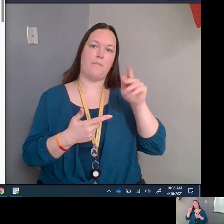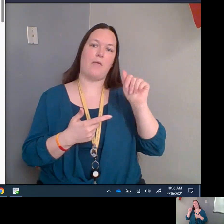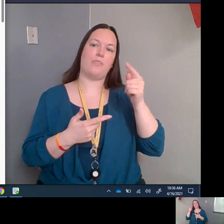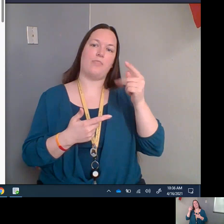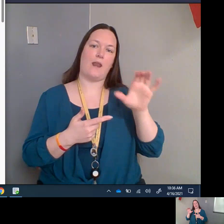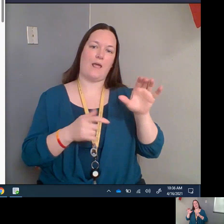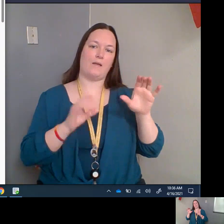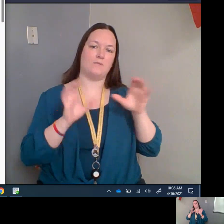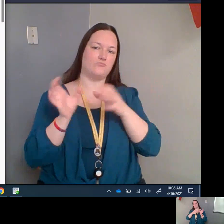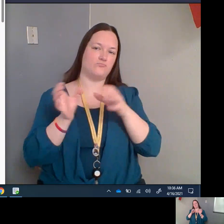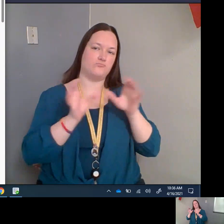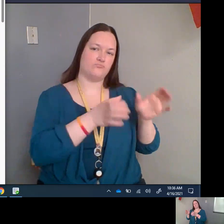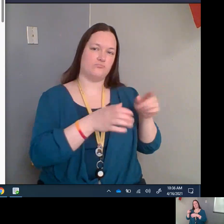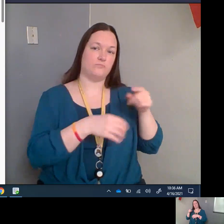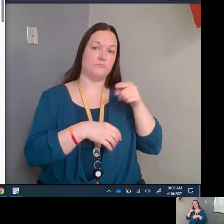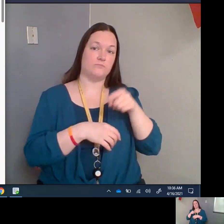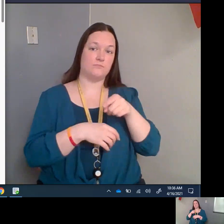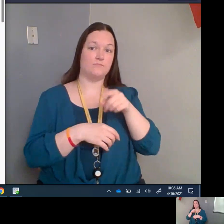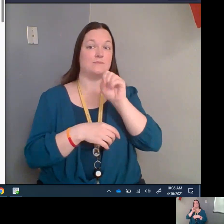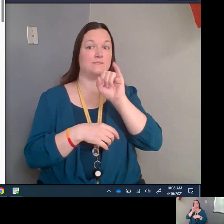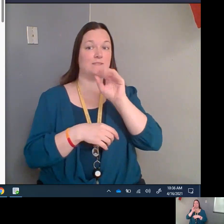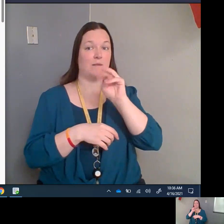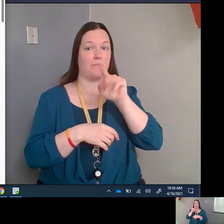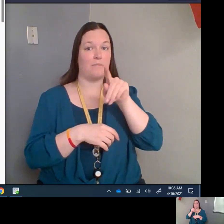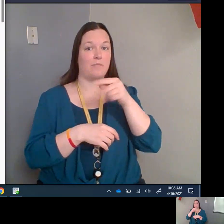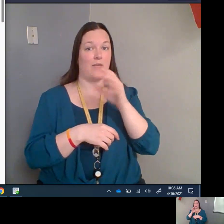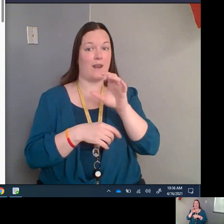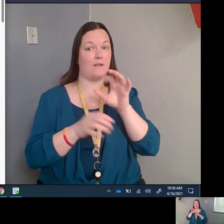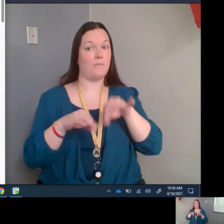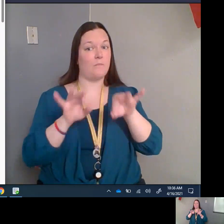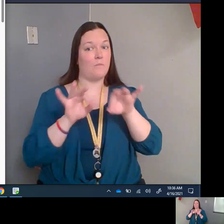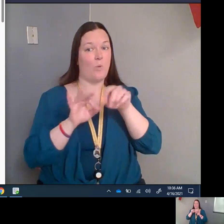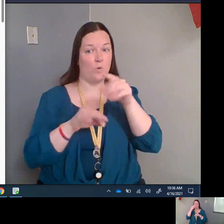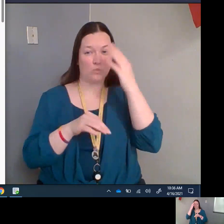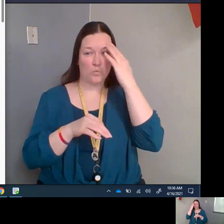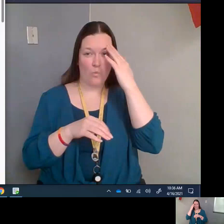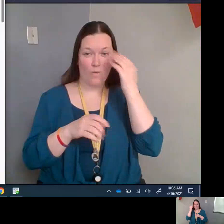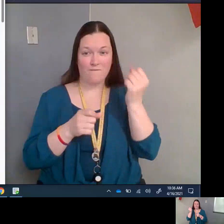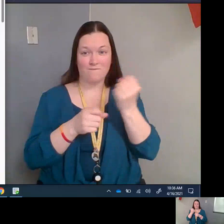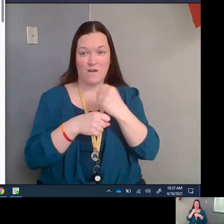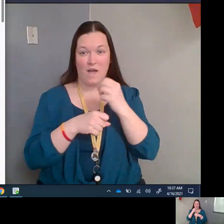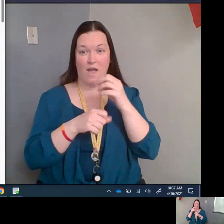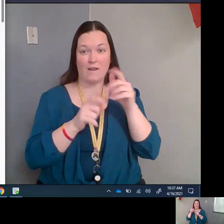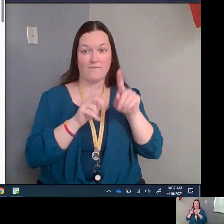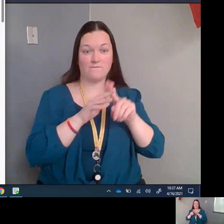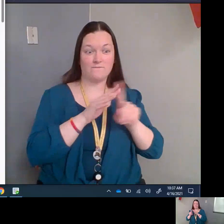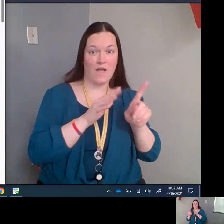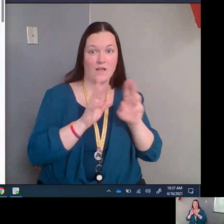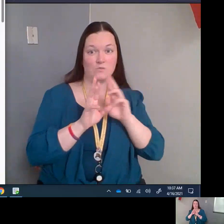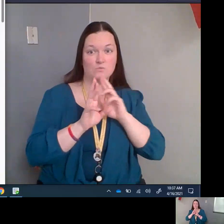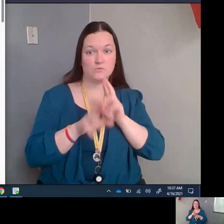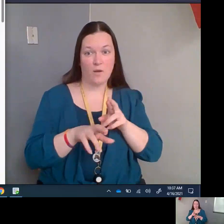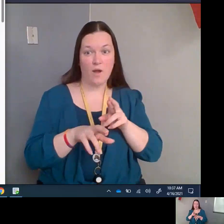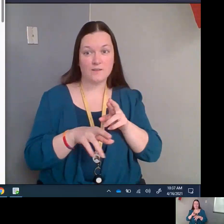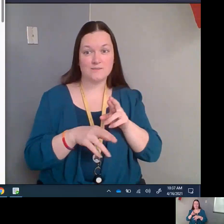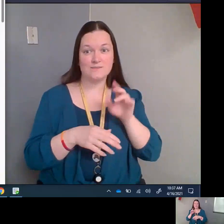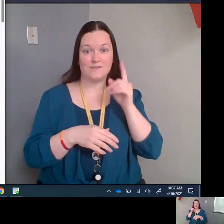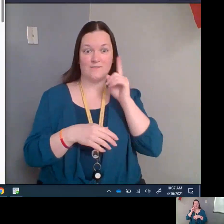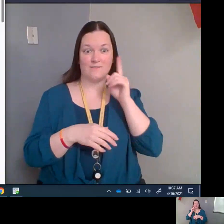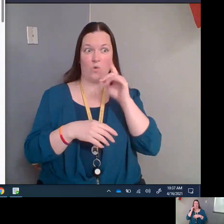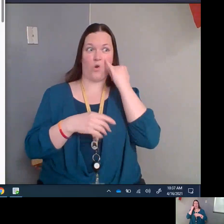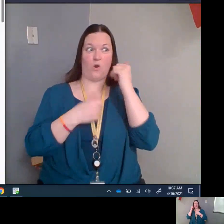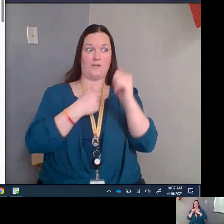The sympathetic nervous system is vital to our survival. Have you ever heard of the fight or flight response to danger?